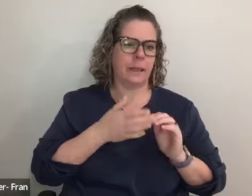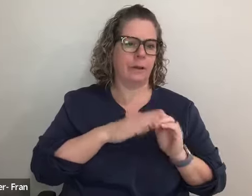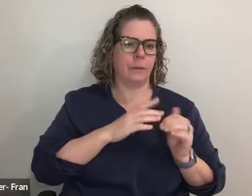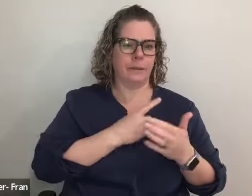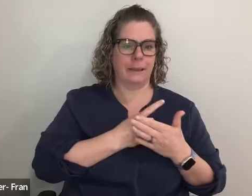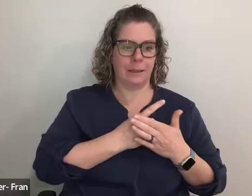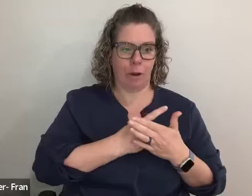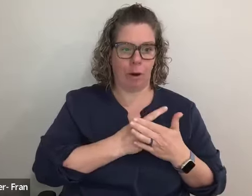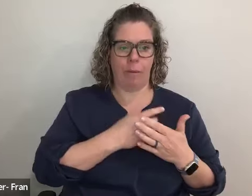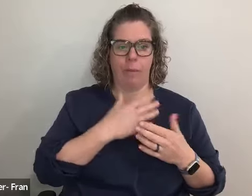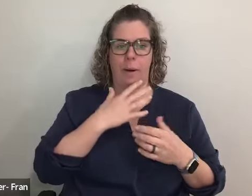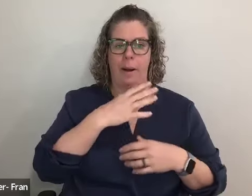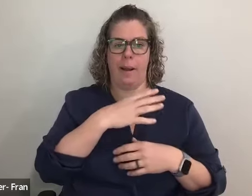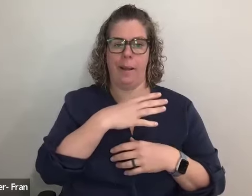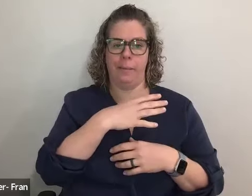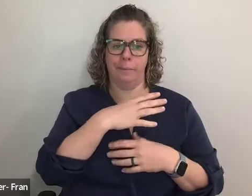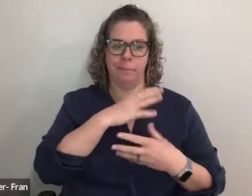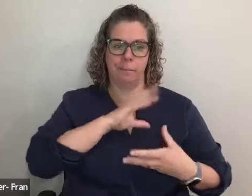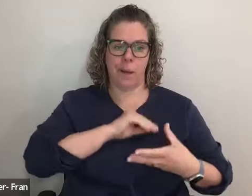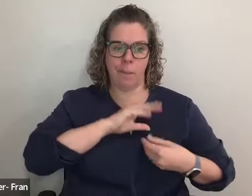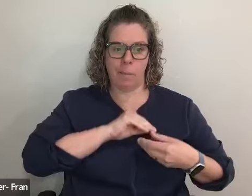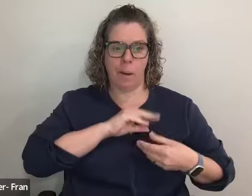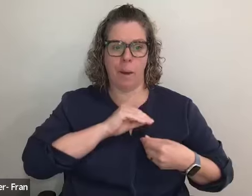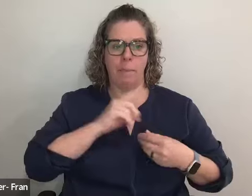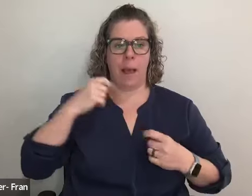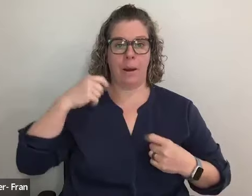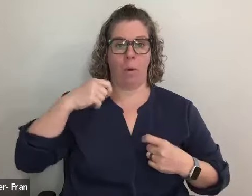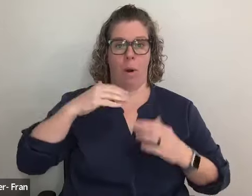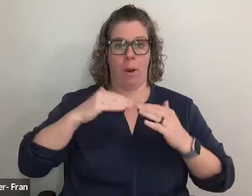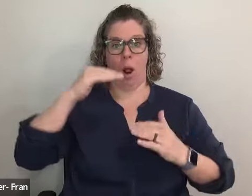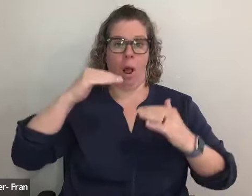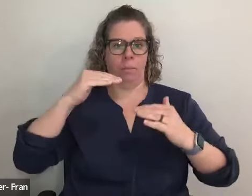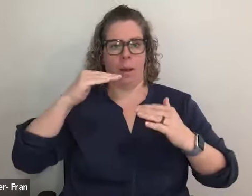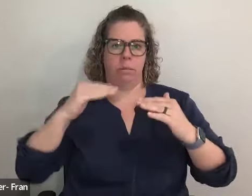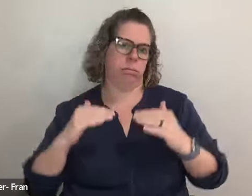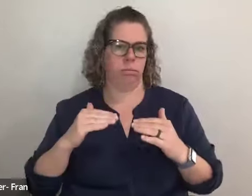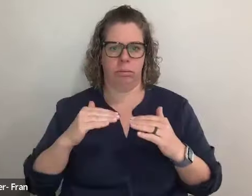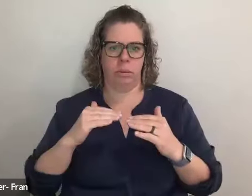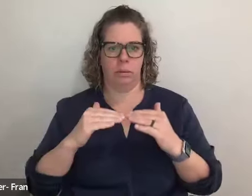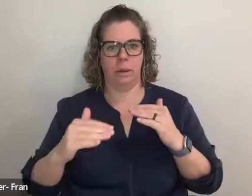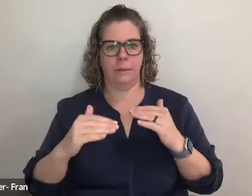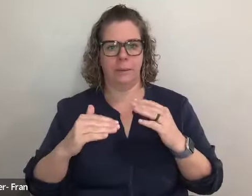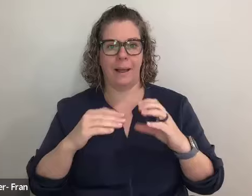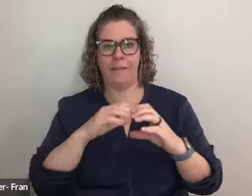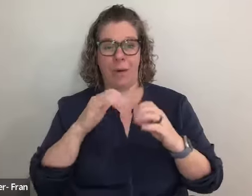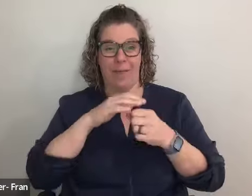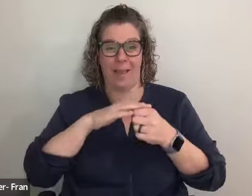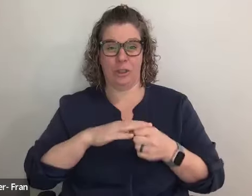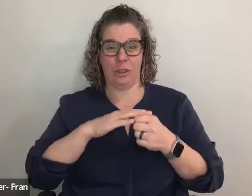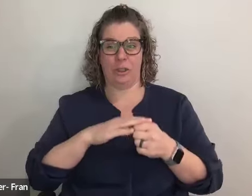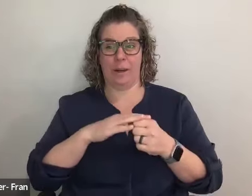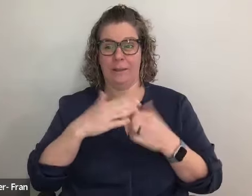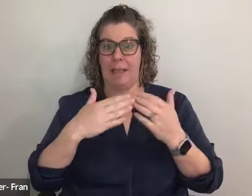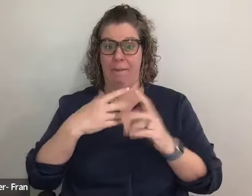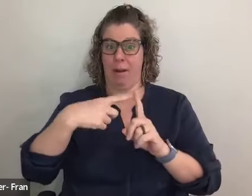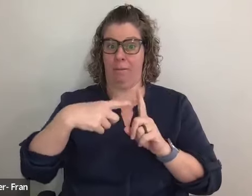pressure, hormone levels. Balance returns quickly. That is one of the most important parts, is that we can get bumped out of our zone